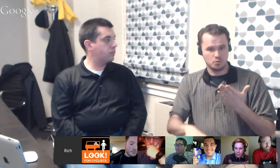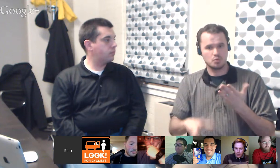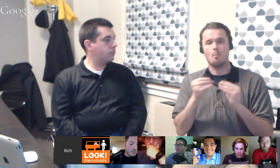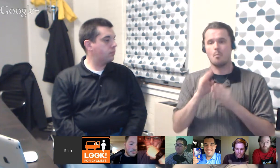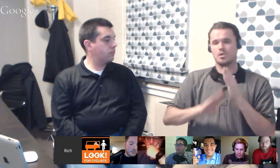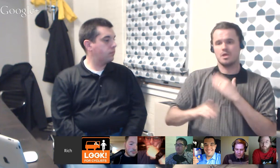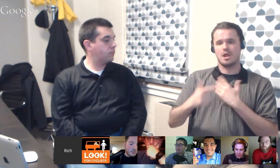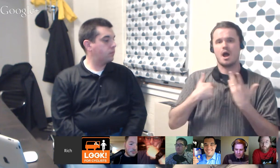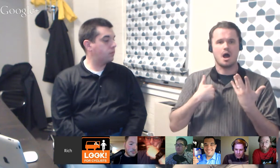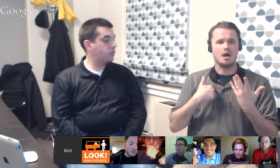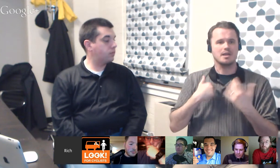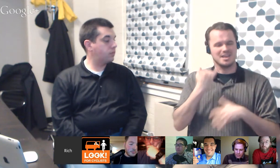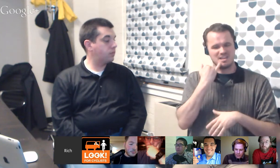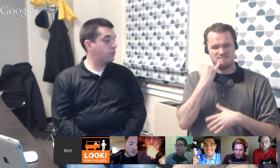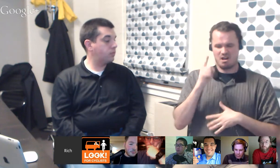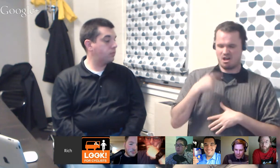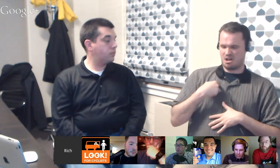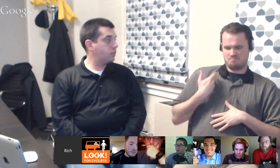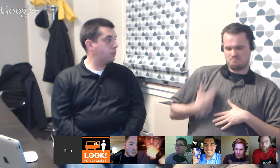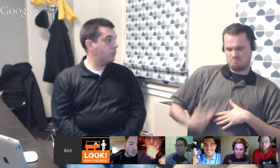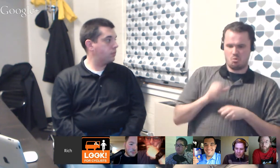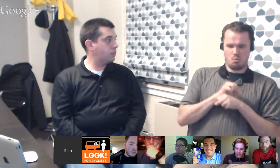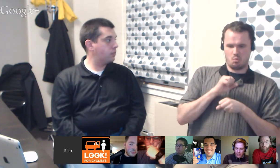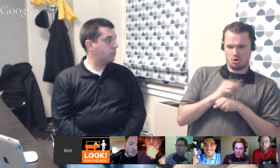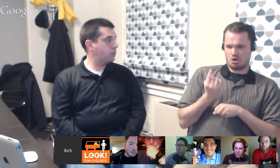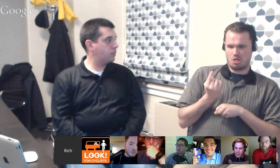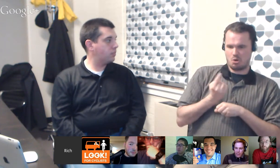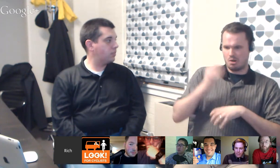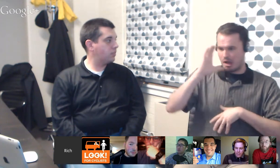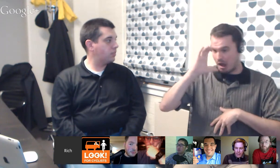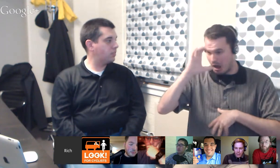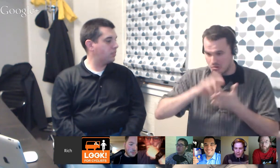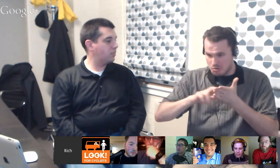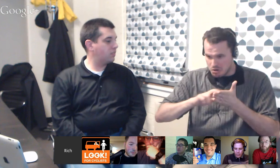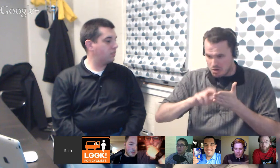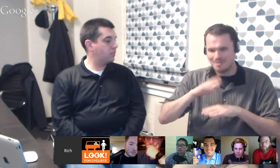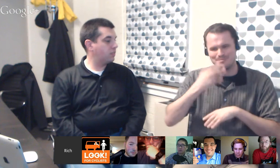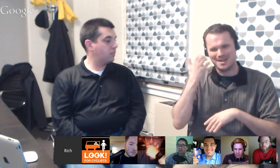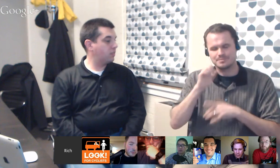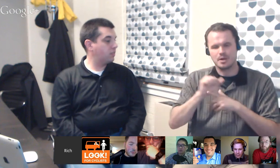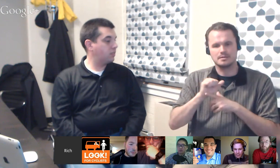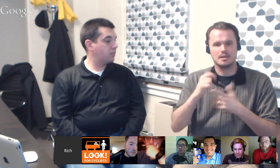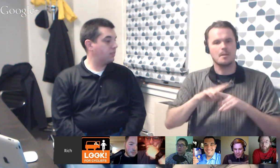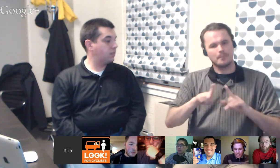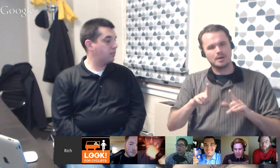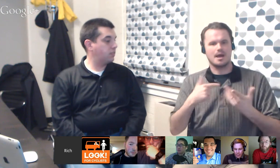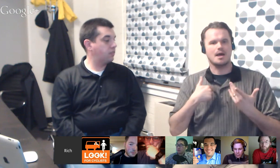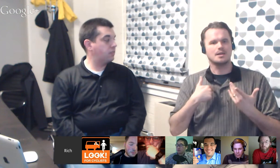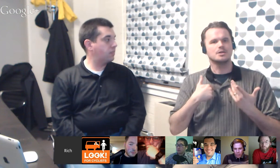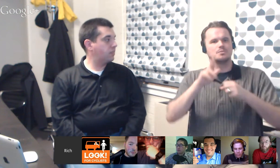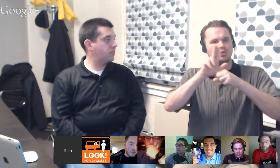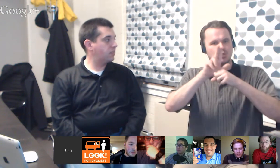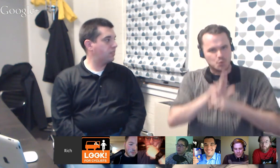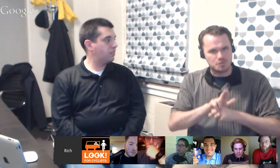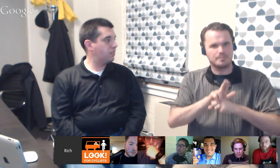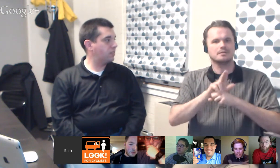would have than just scouring the web for best practices. To actually do some usability testing has